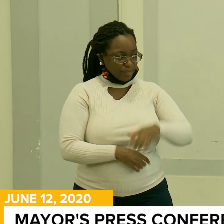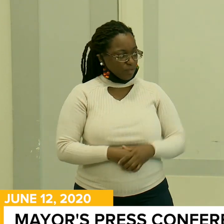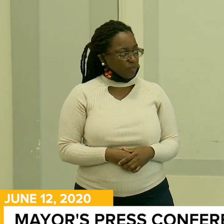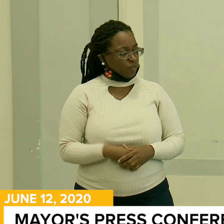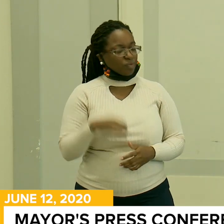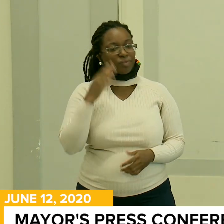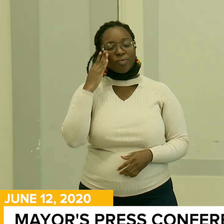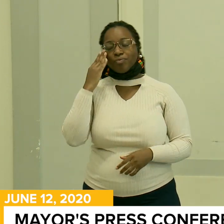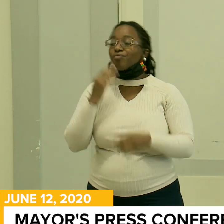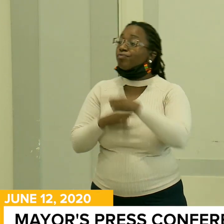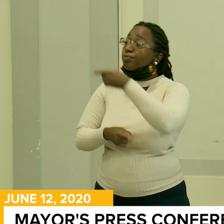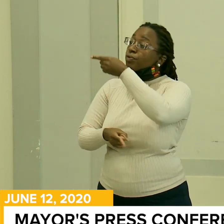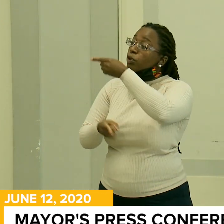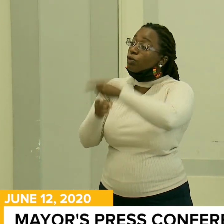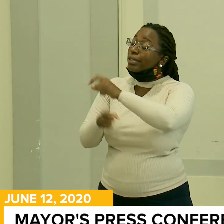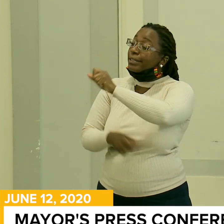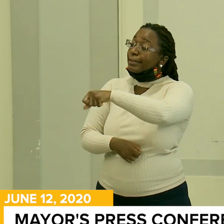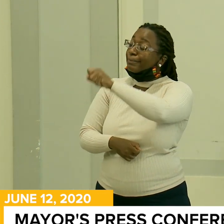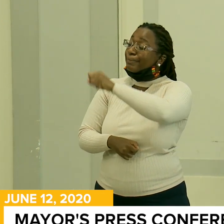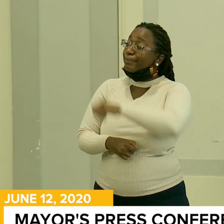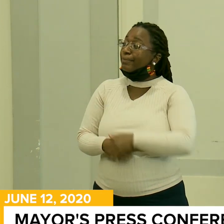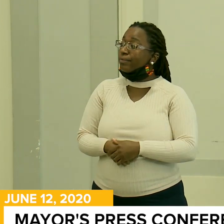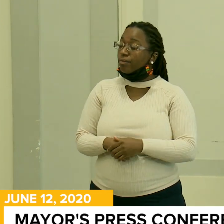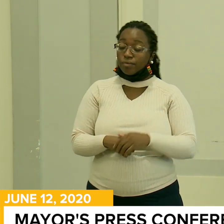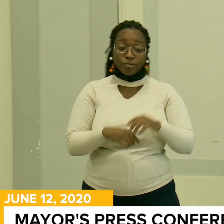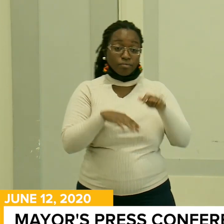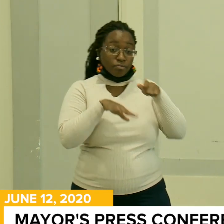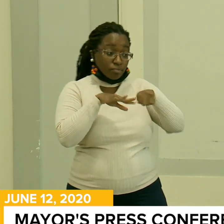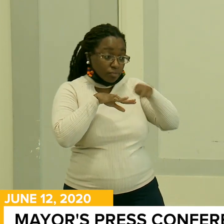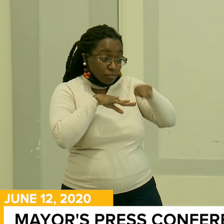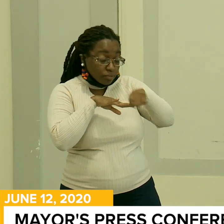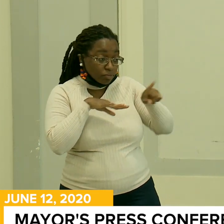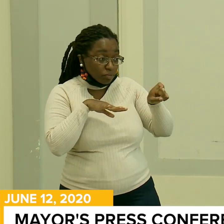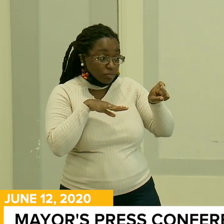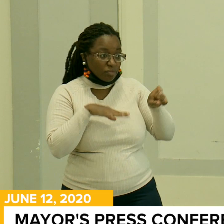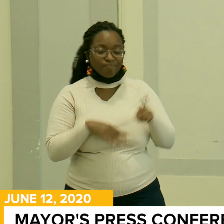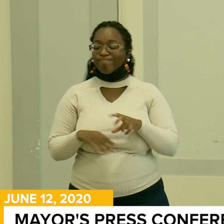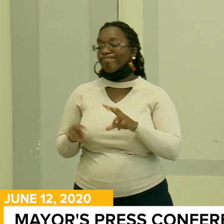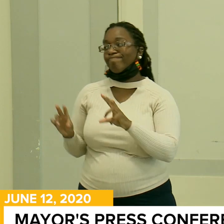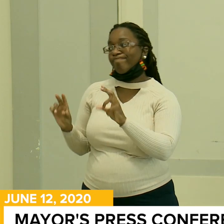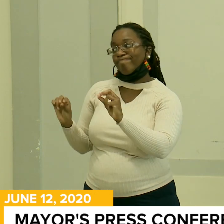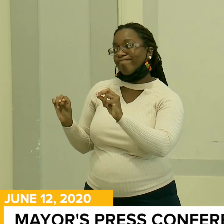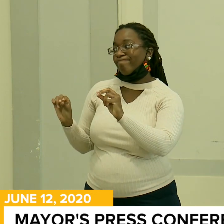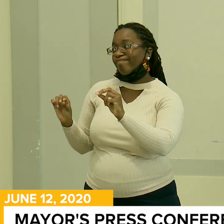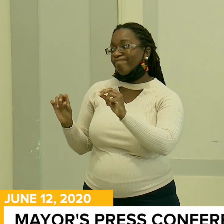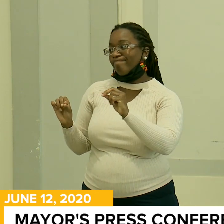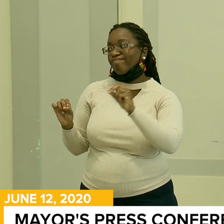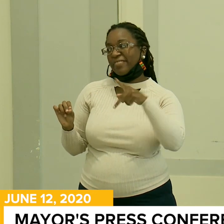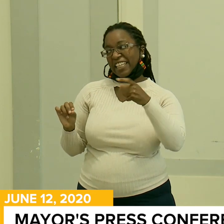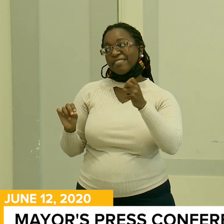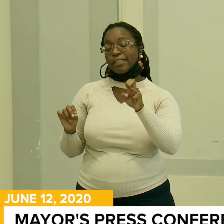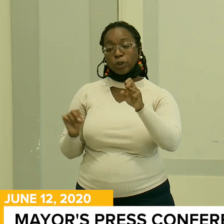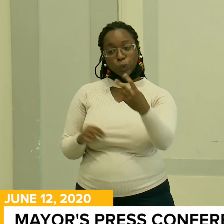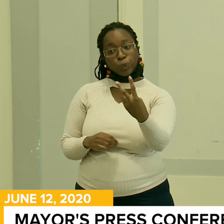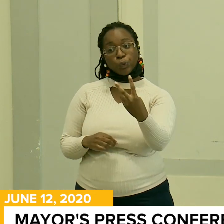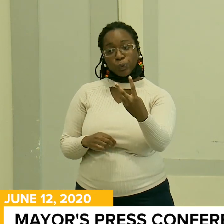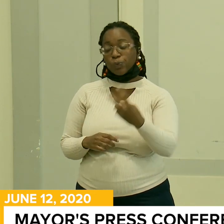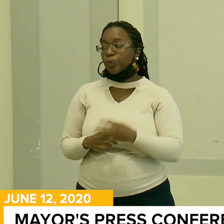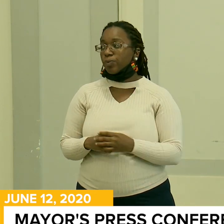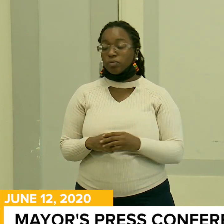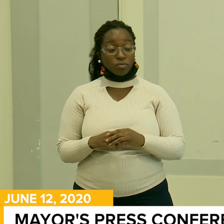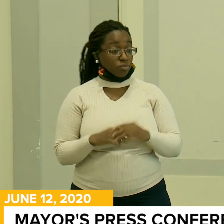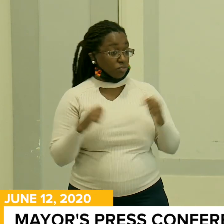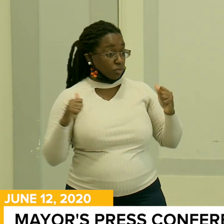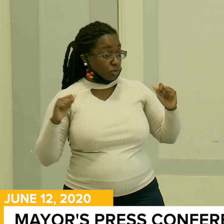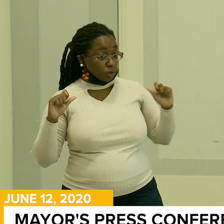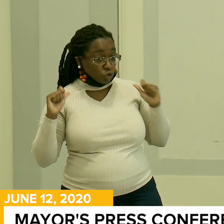Yes, that's correct. Yep, Nail salons, no nail salons. So that's in phase 2. no